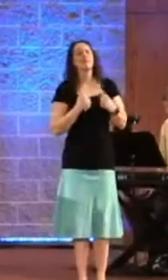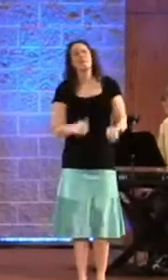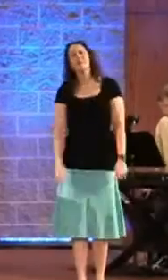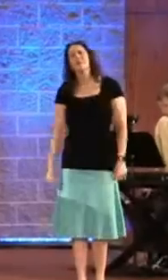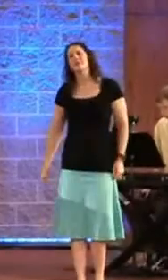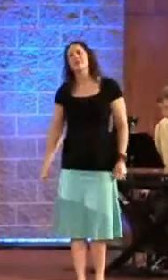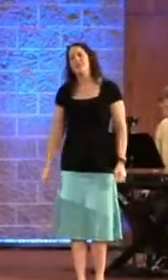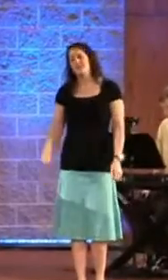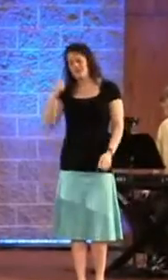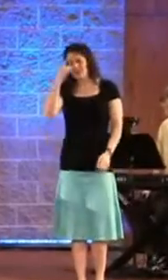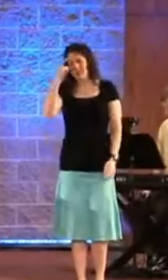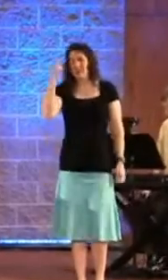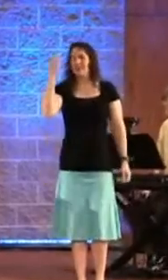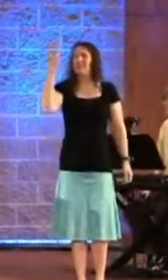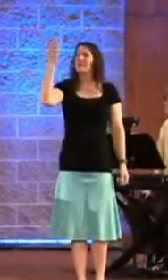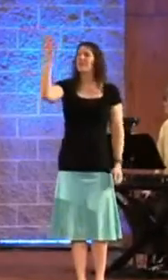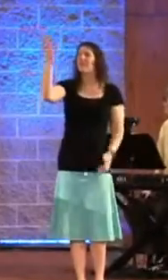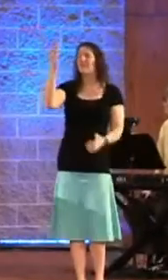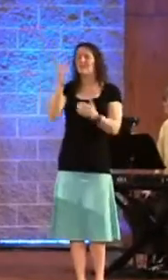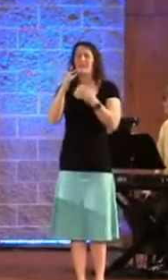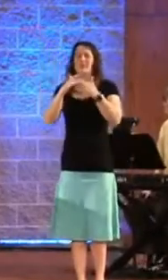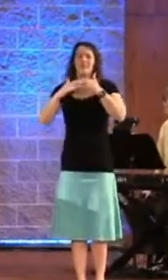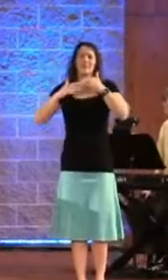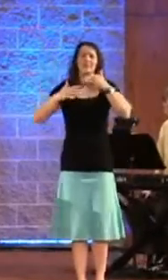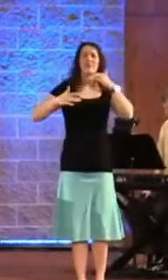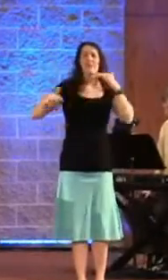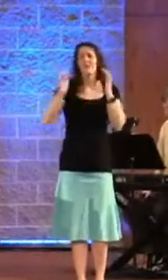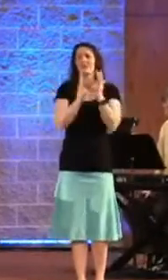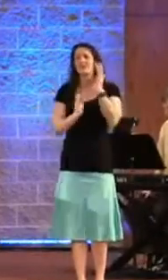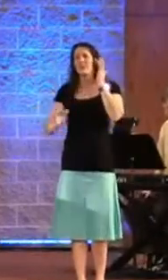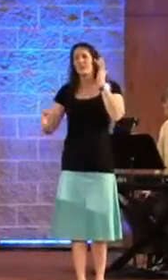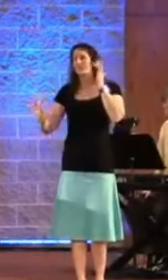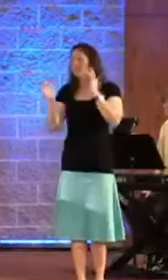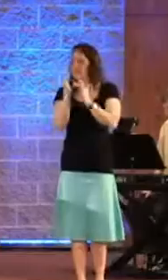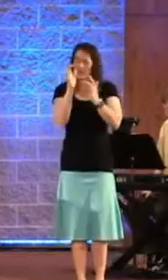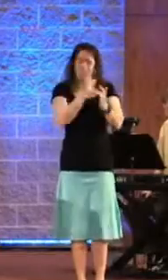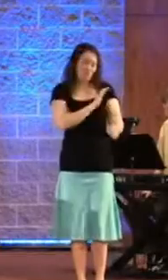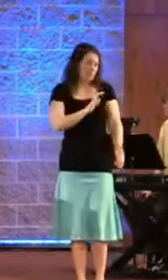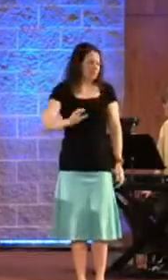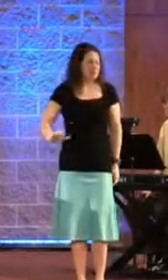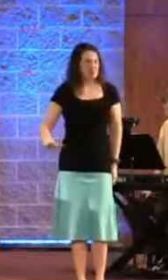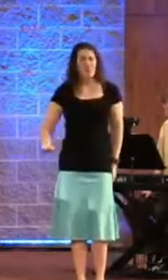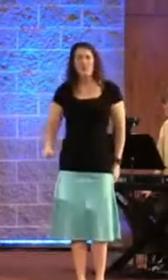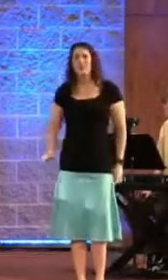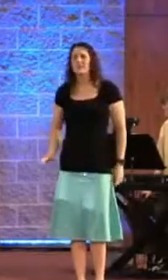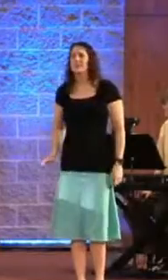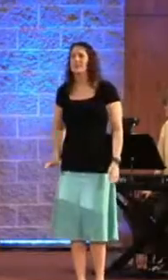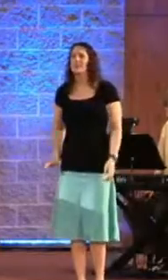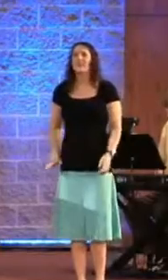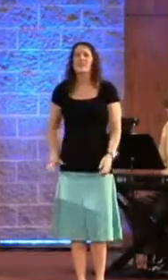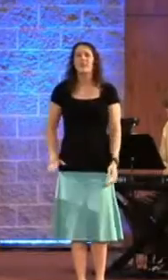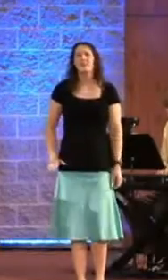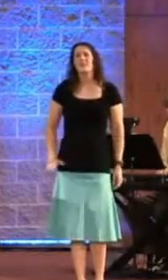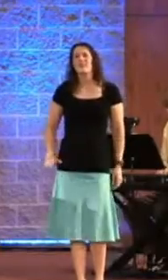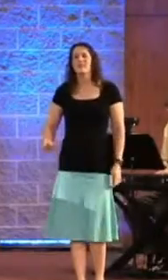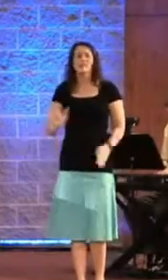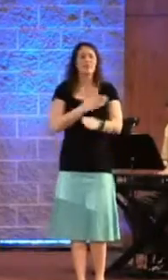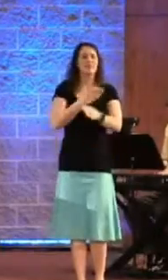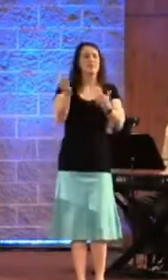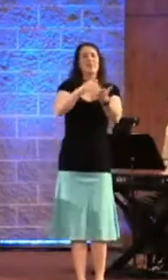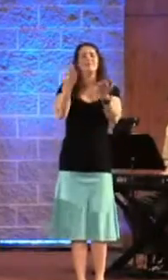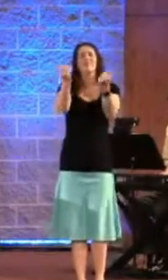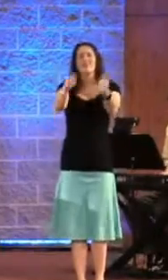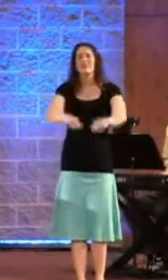It's all because the blood of Jesus Christ. Sing that again. It's